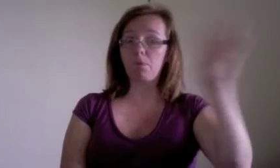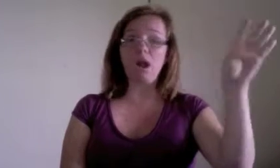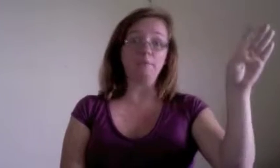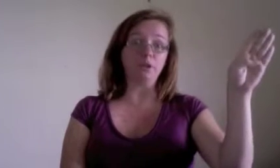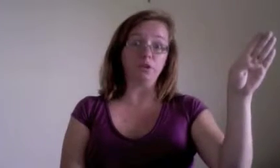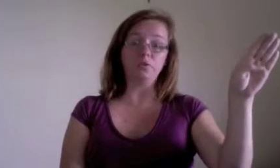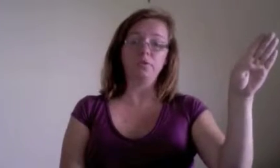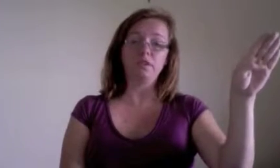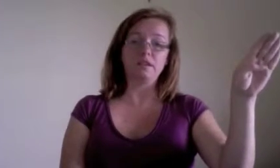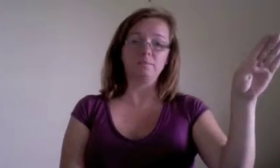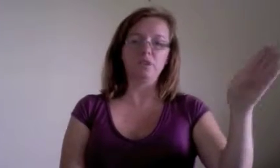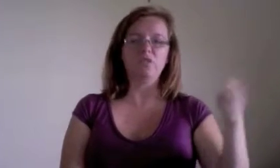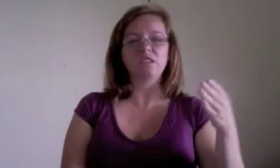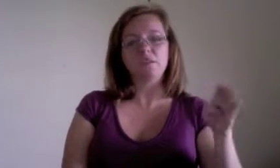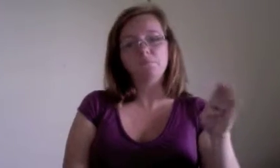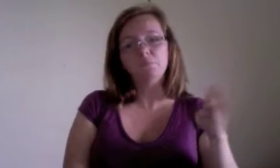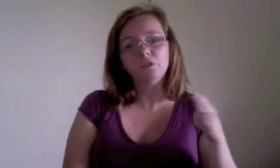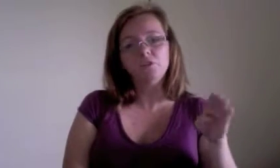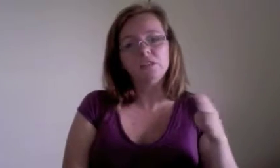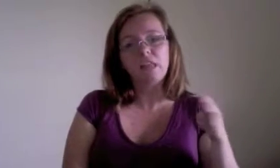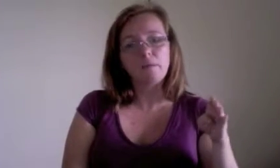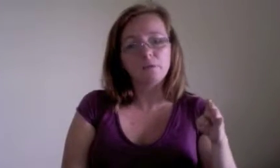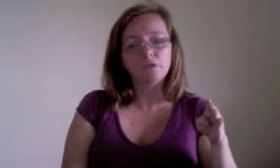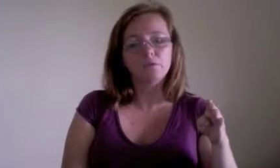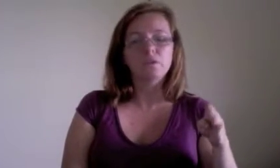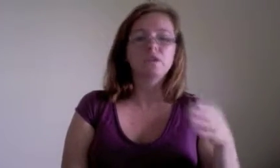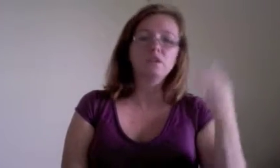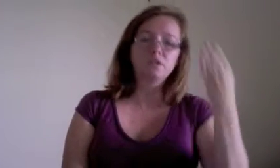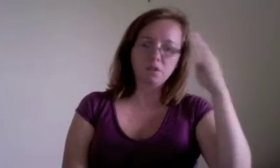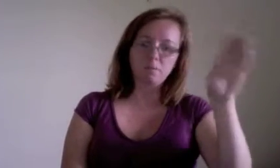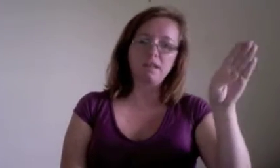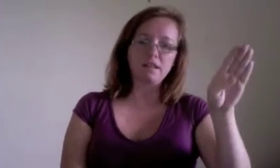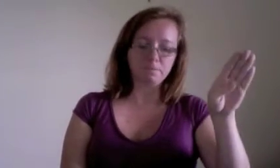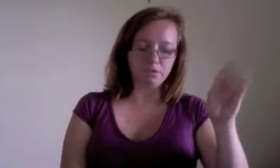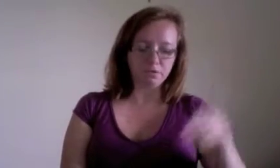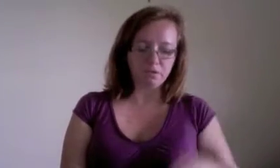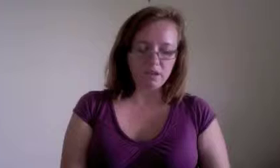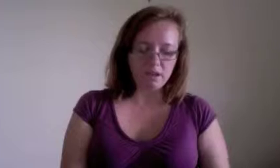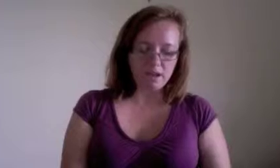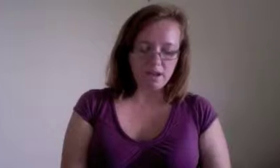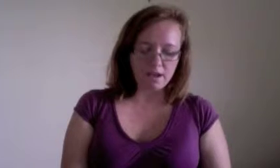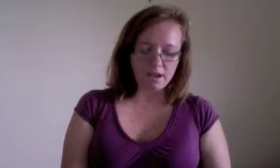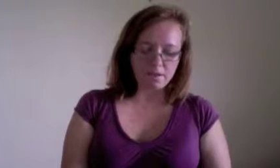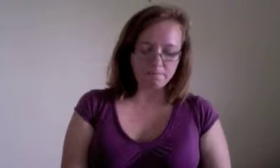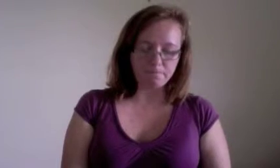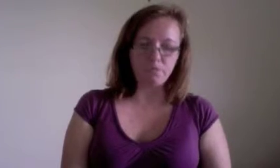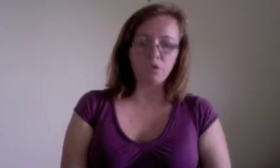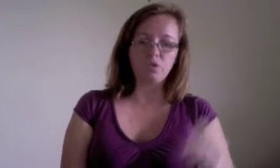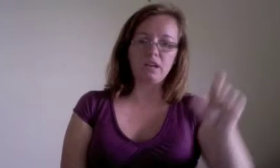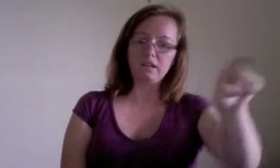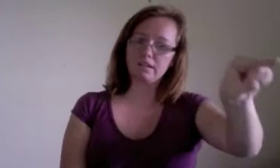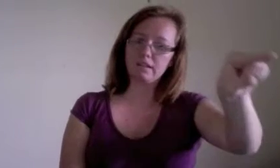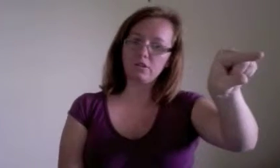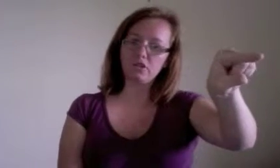bright blue, then it's blue. If it's like blue, it's light blue. So, but that's blue. Green is the letter